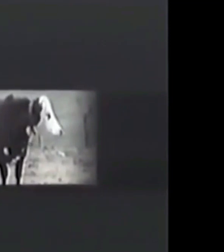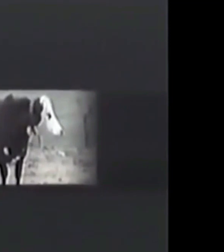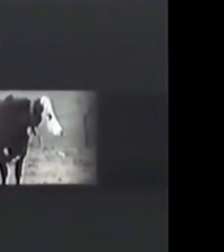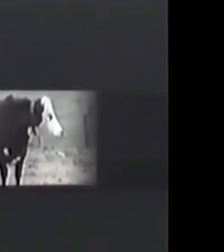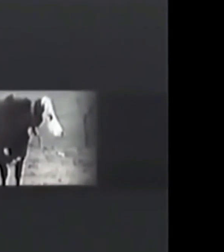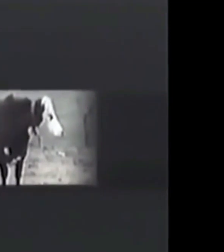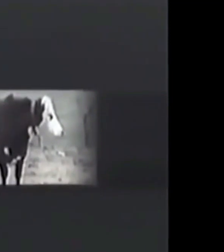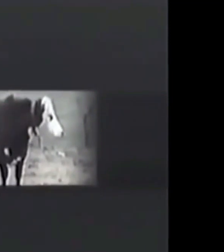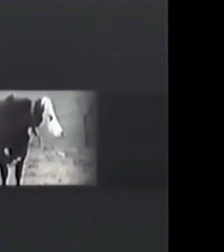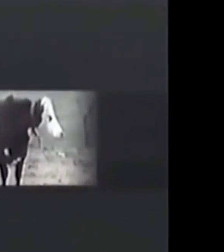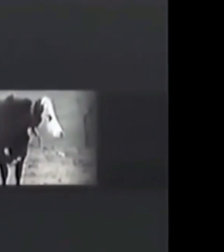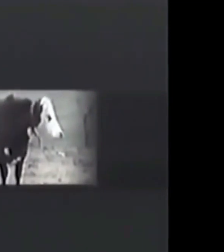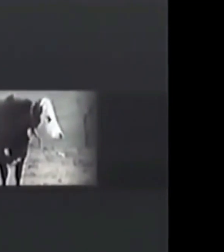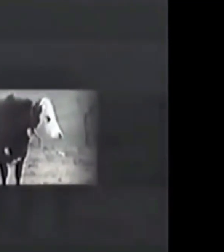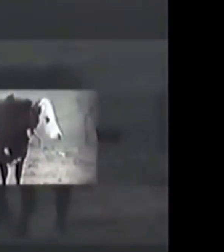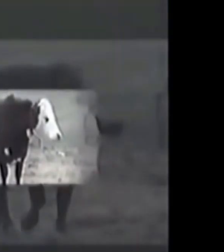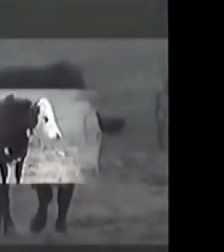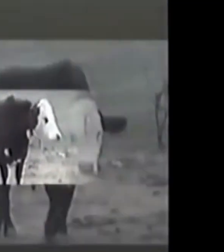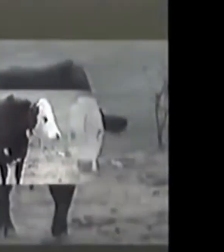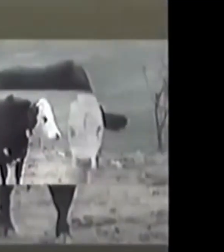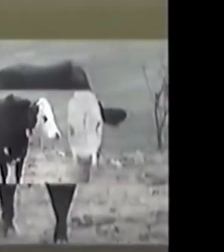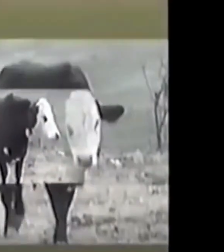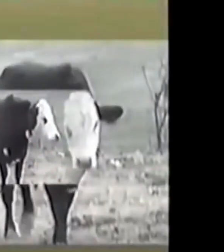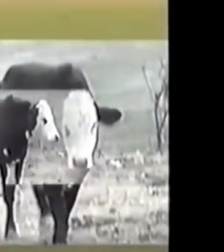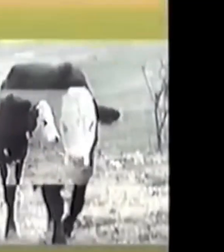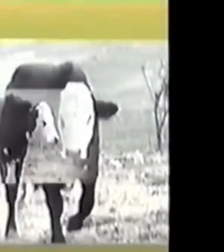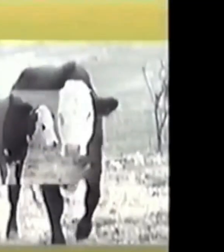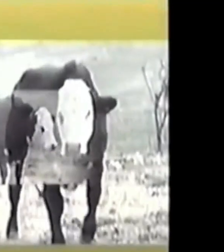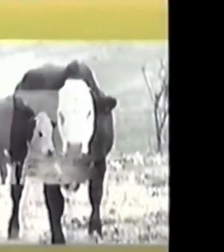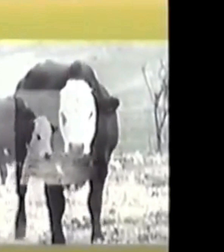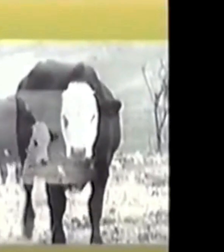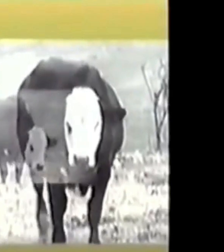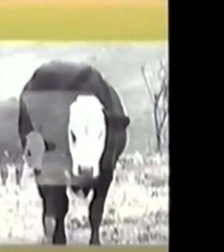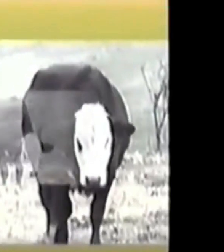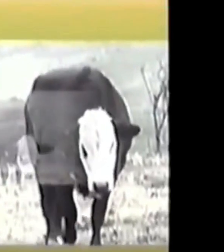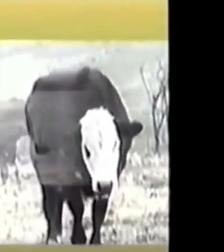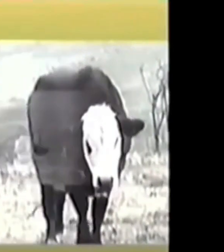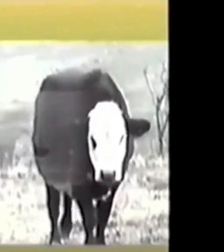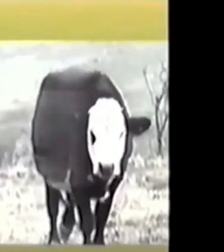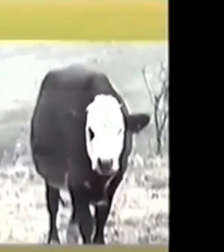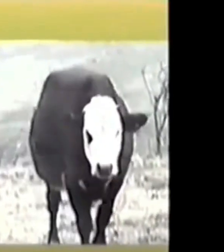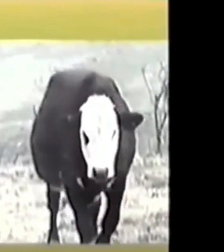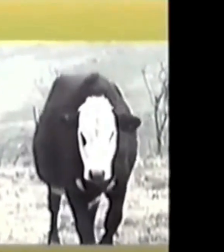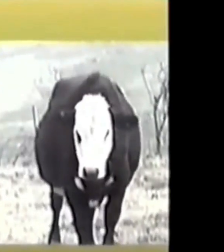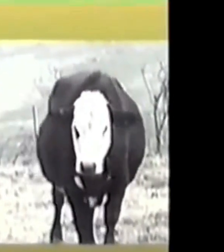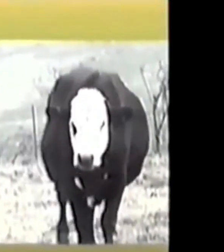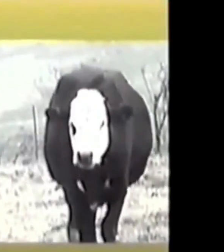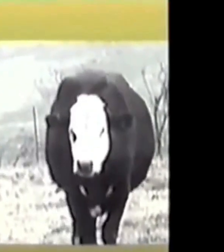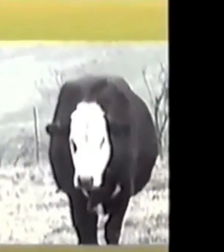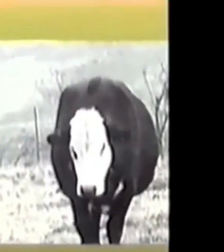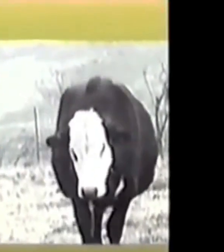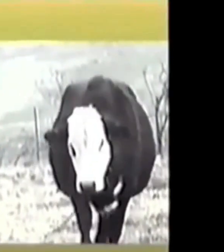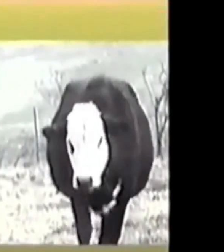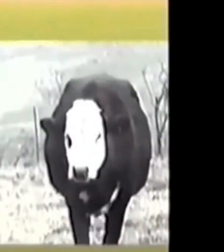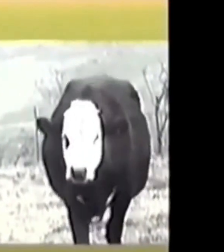a negative right. This is a right of non-interference, non-invasion, non-harm. And what the animal